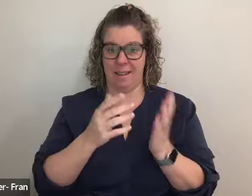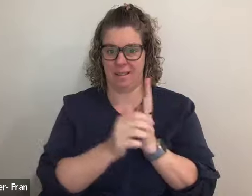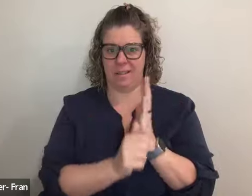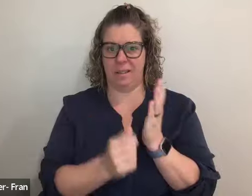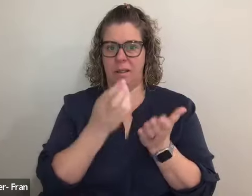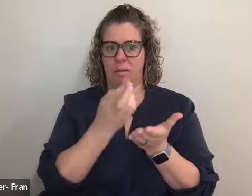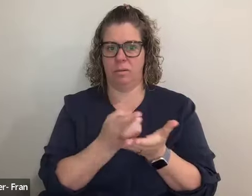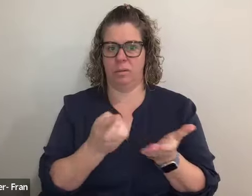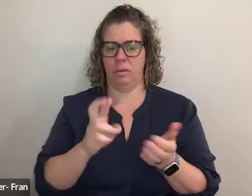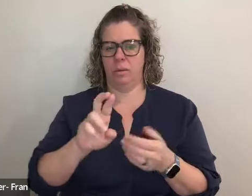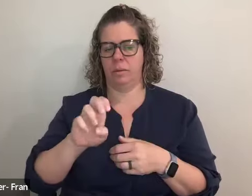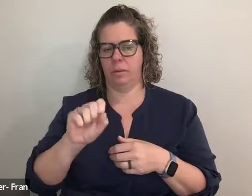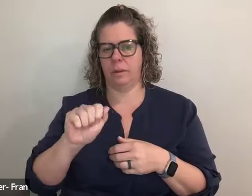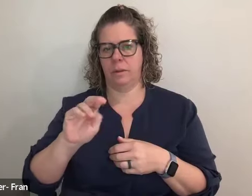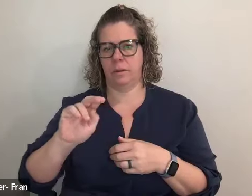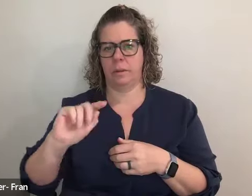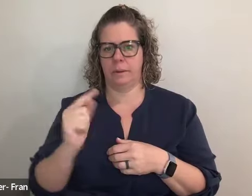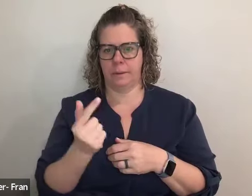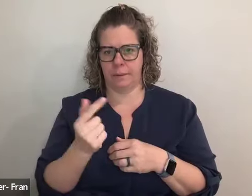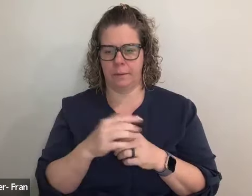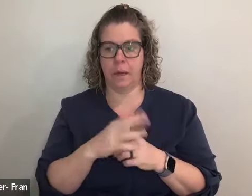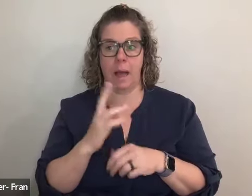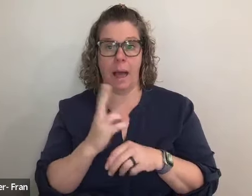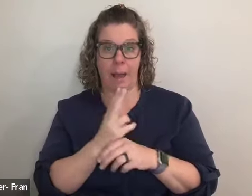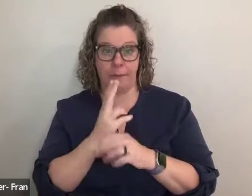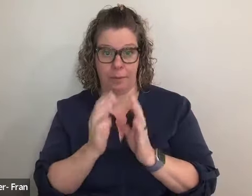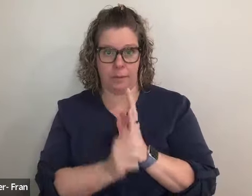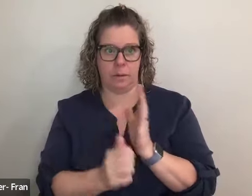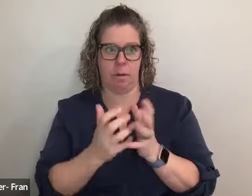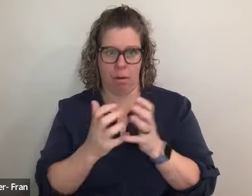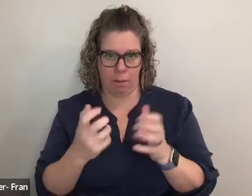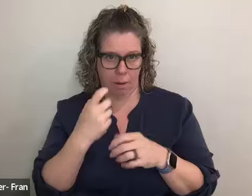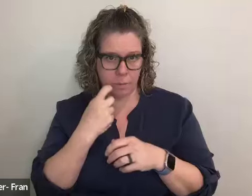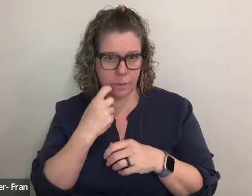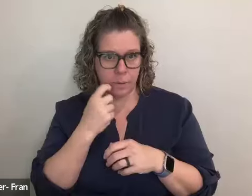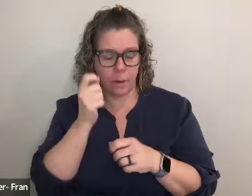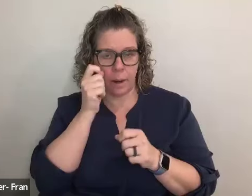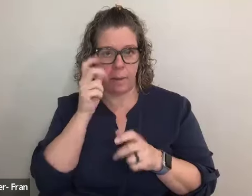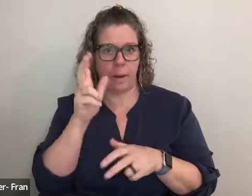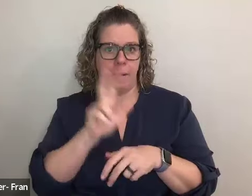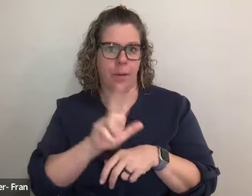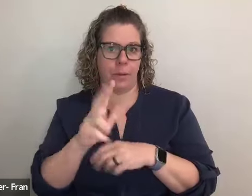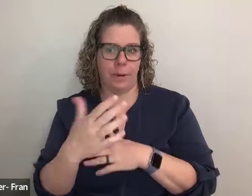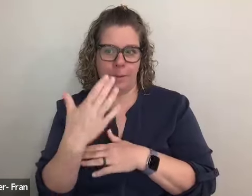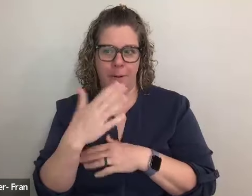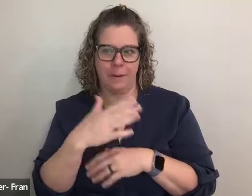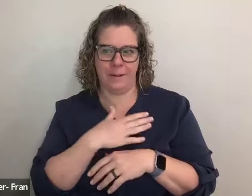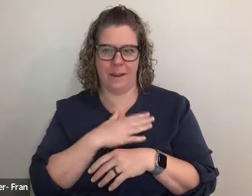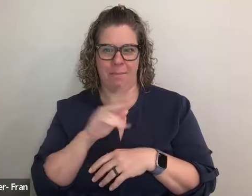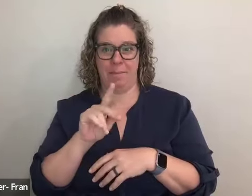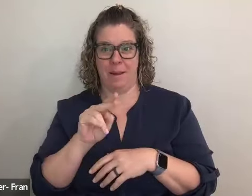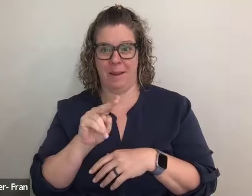Resourcing. I've been using this skill a lot lately when I wake up at 3 o'clock in the morning and my knee